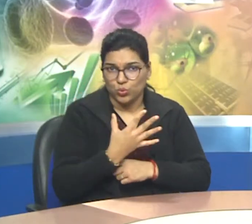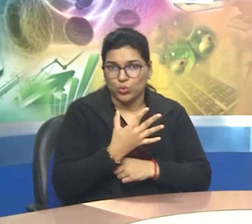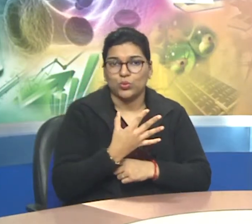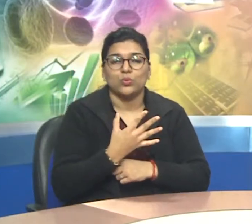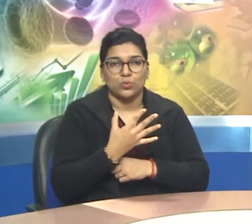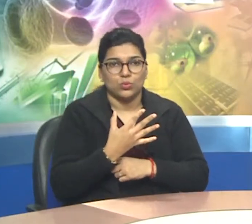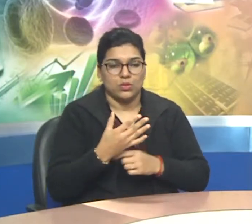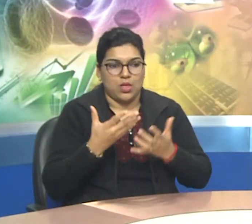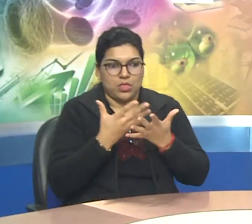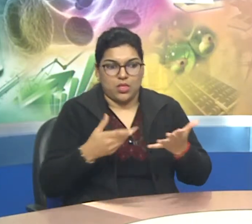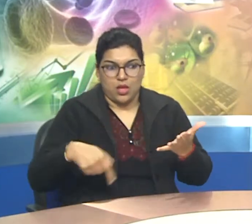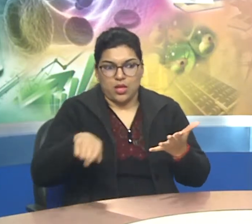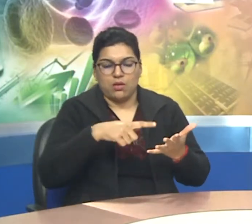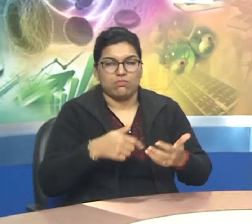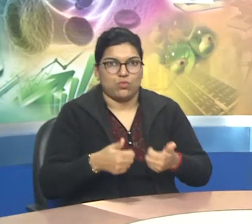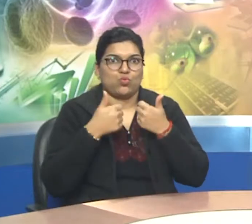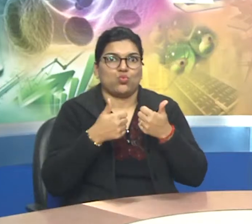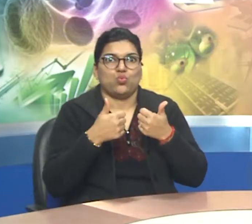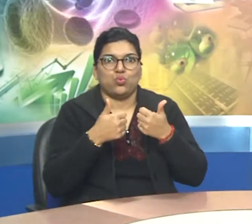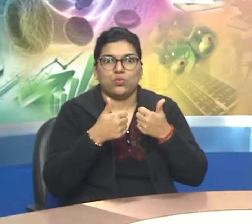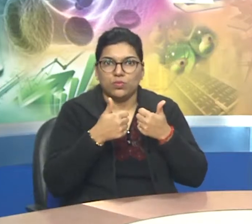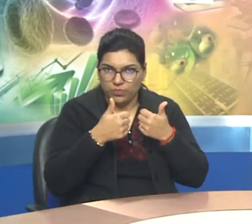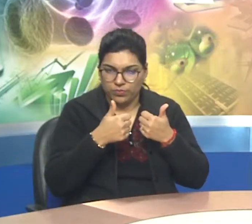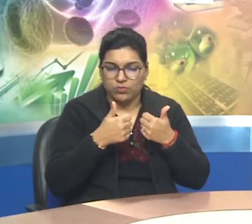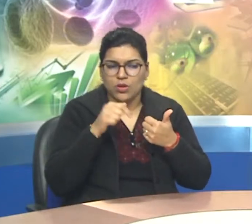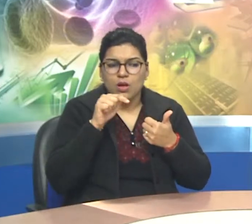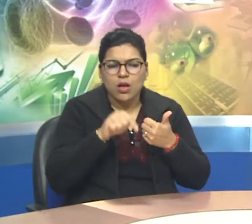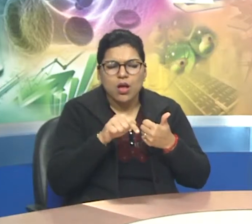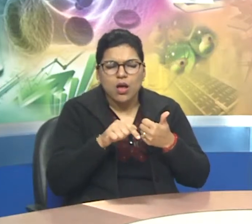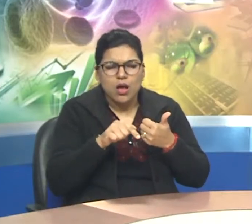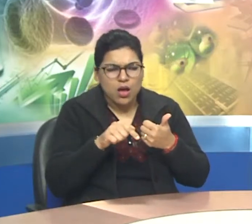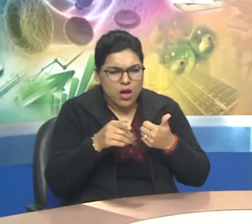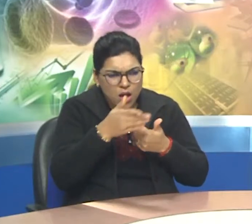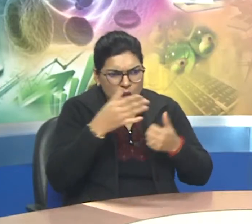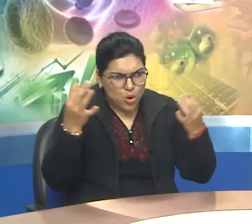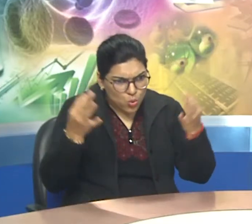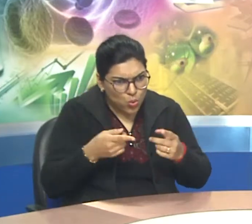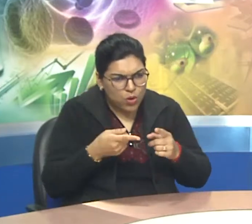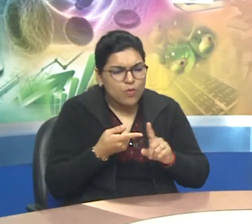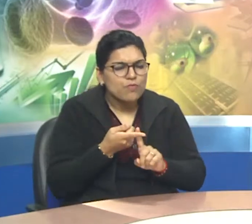is New Good Things from Rubbish.